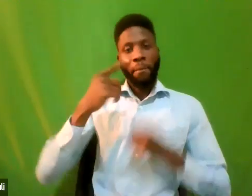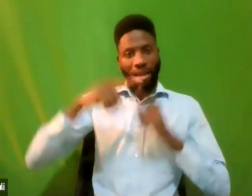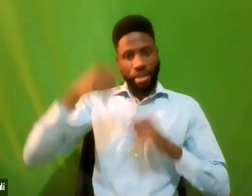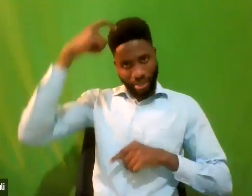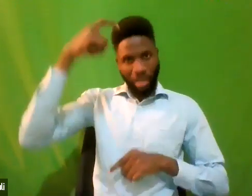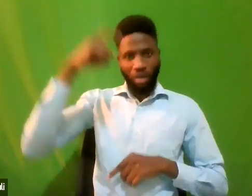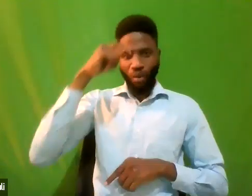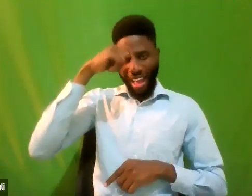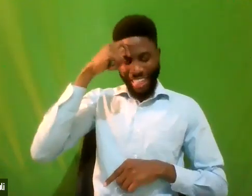listening.